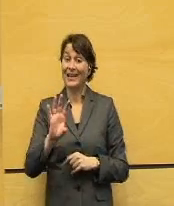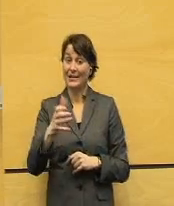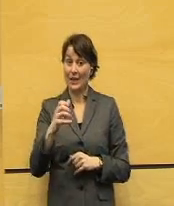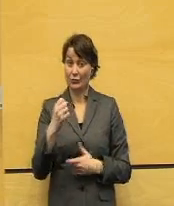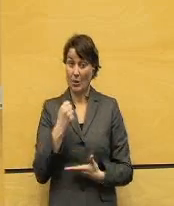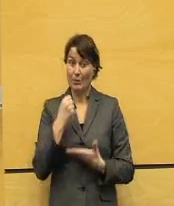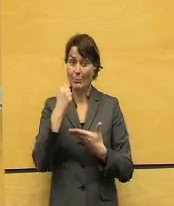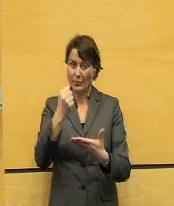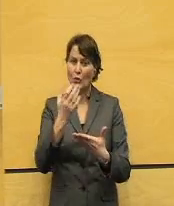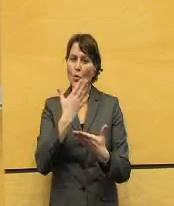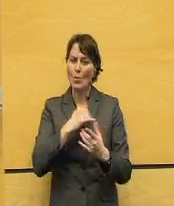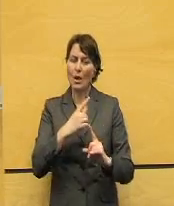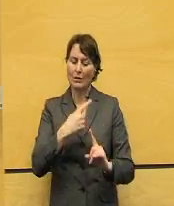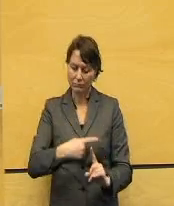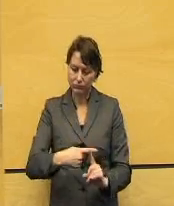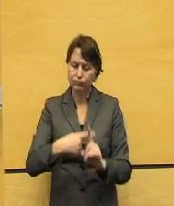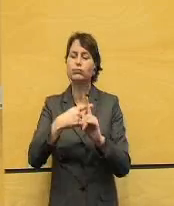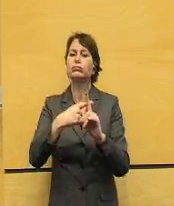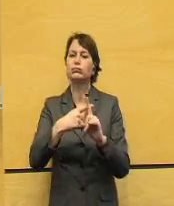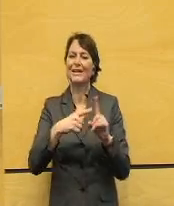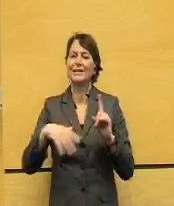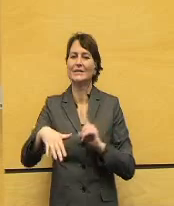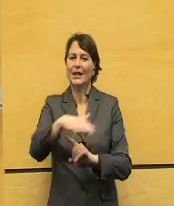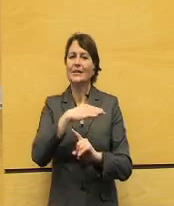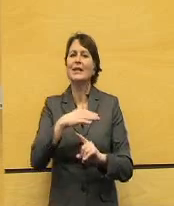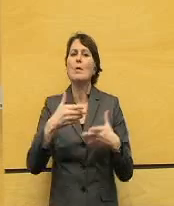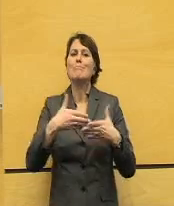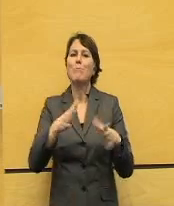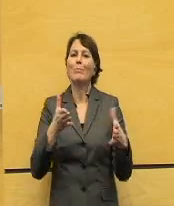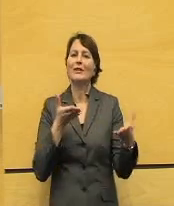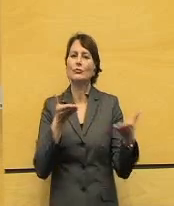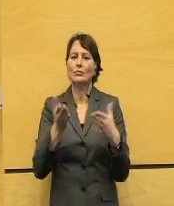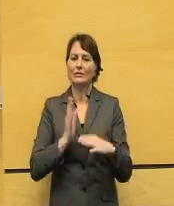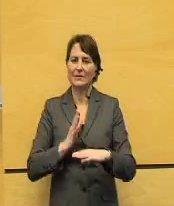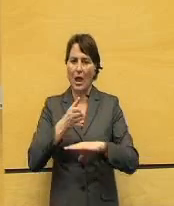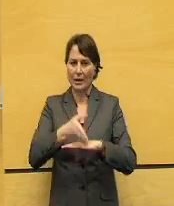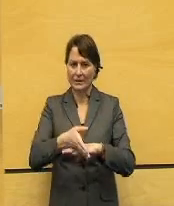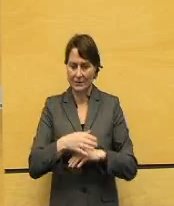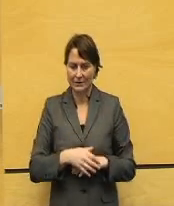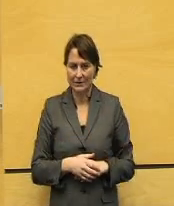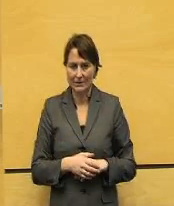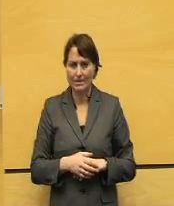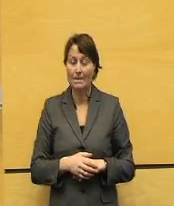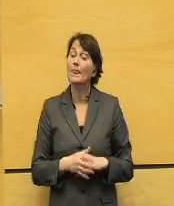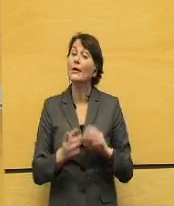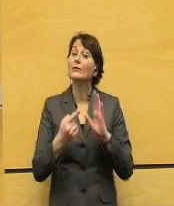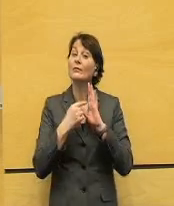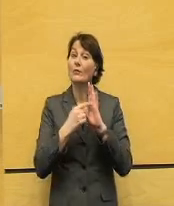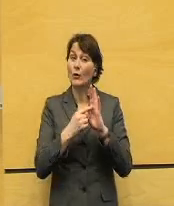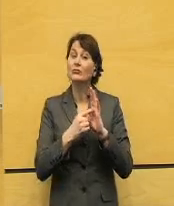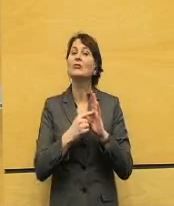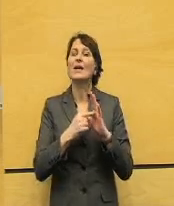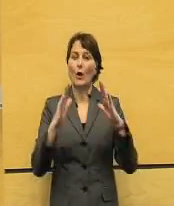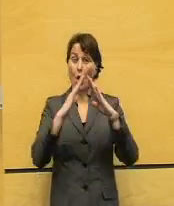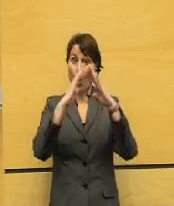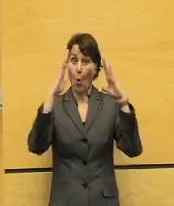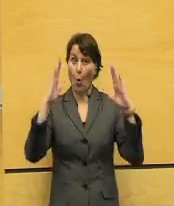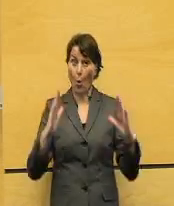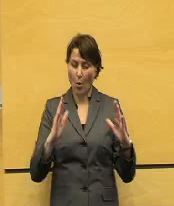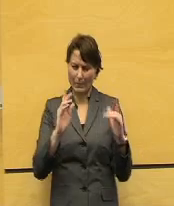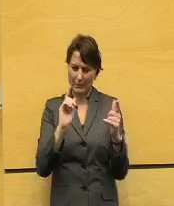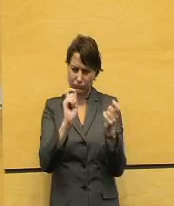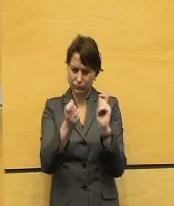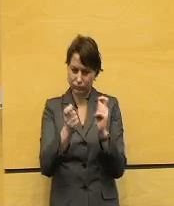infrastructure and public service for persons with disability, such as the modification of homes to